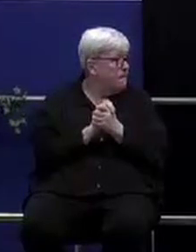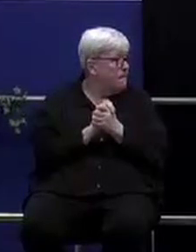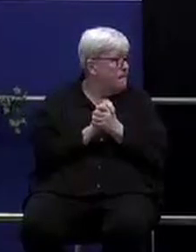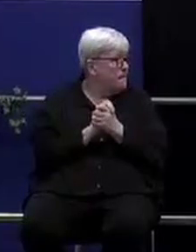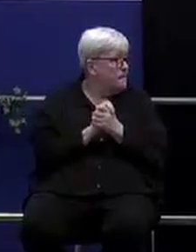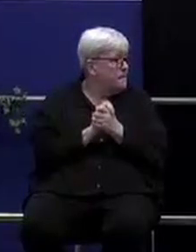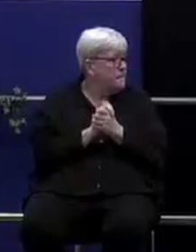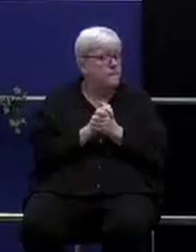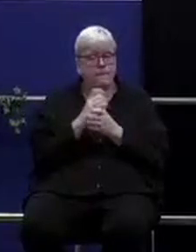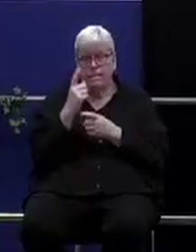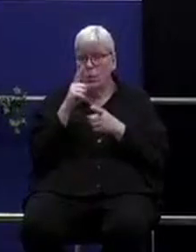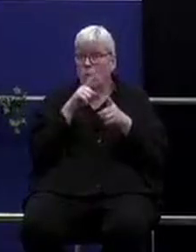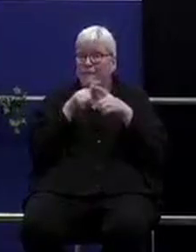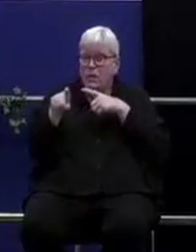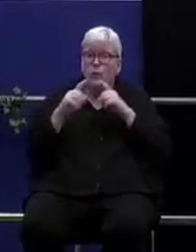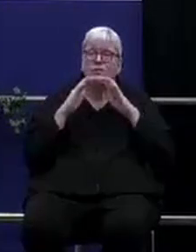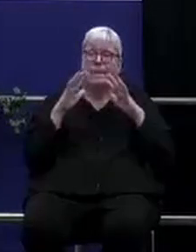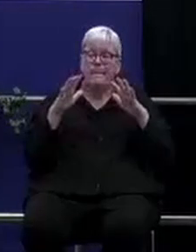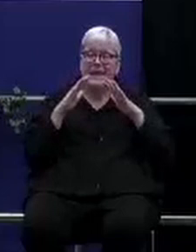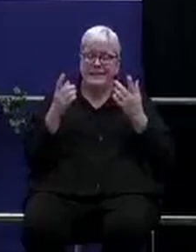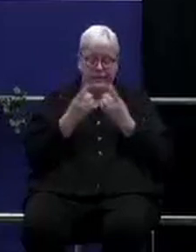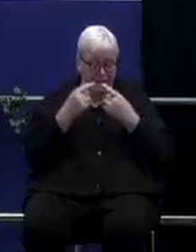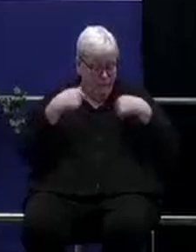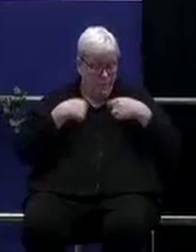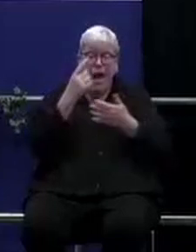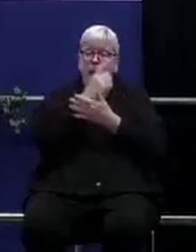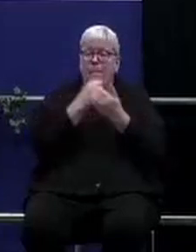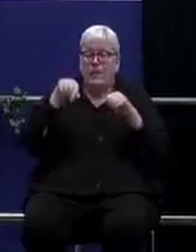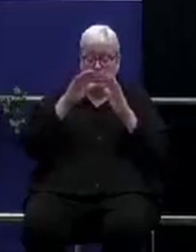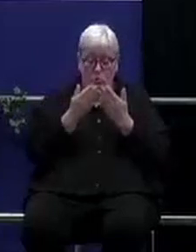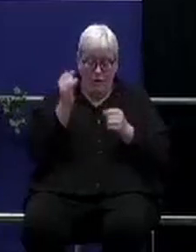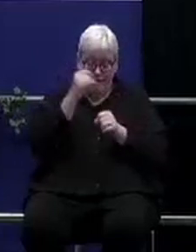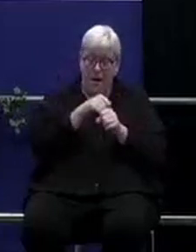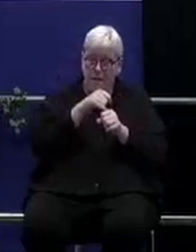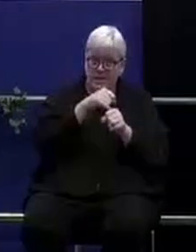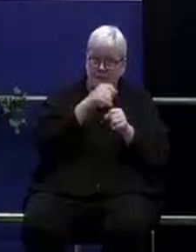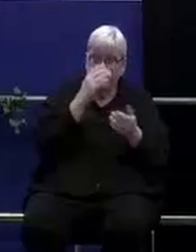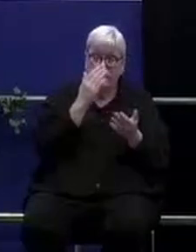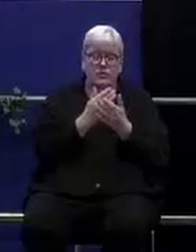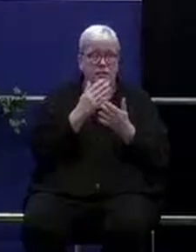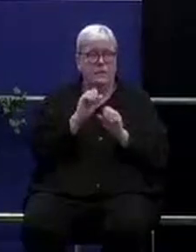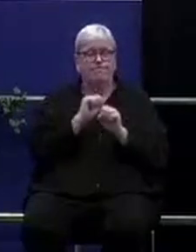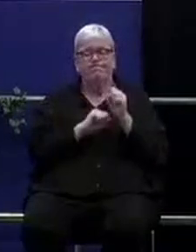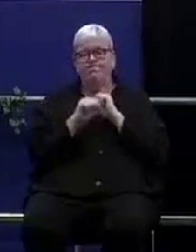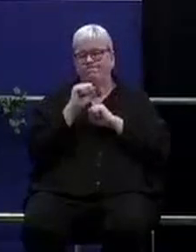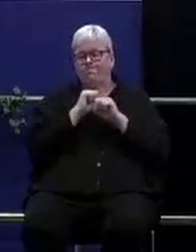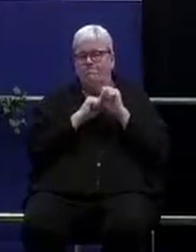One of the most amazing things for me about The Pharmacist is this incredible restraint in the